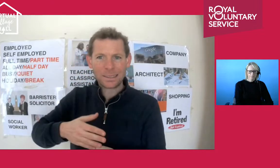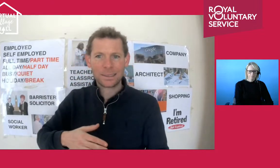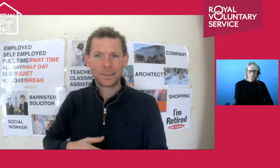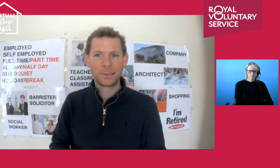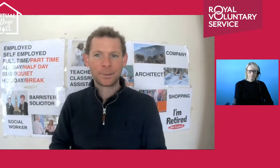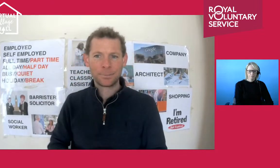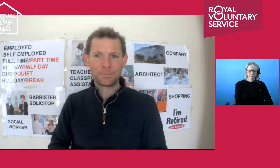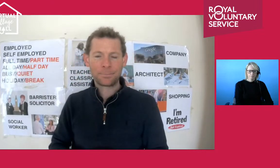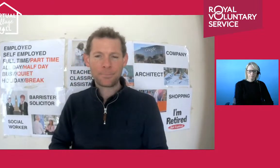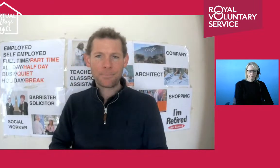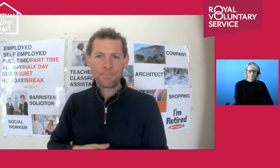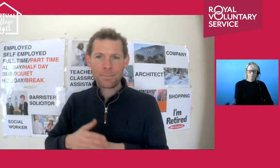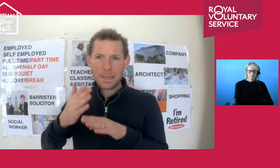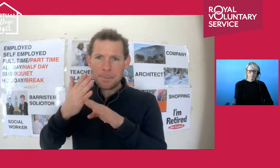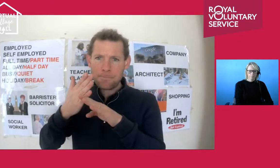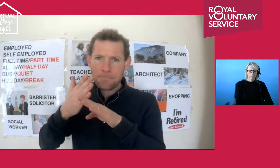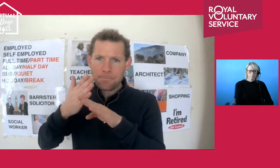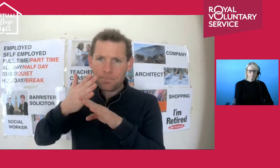busy.